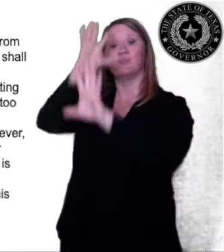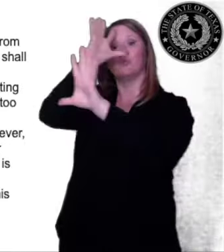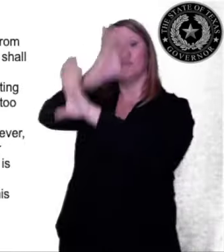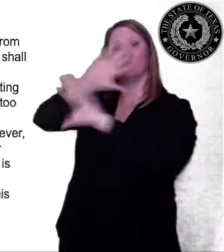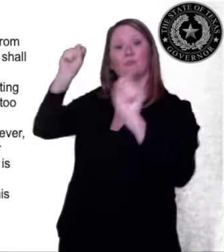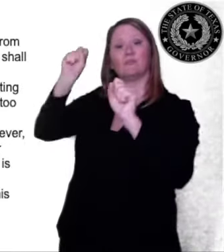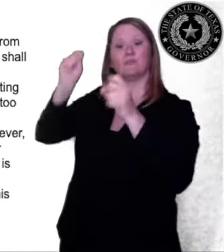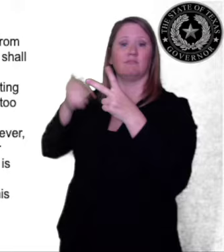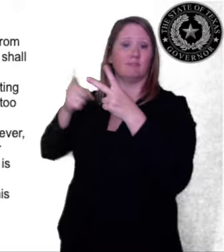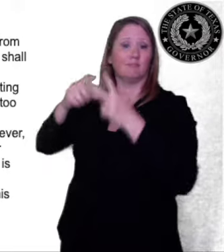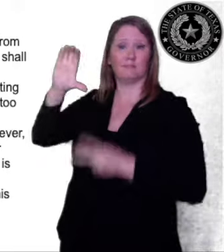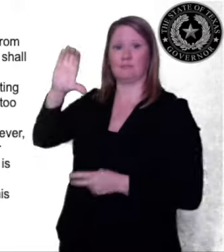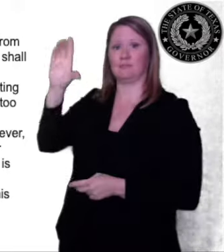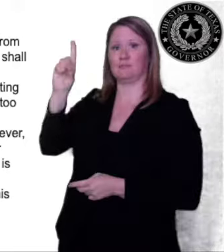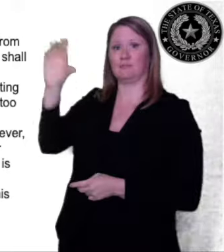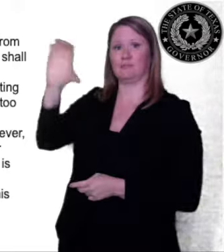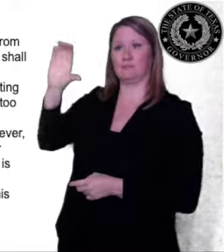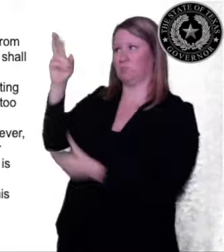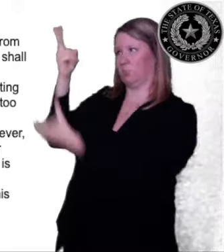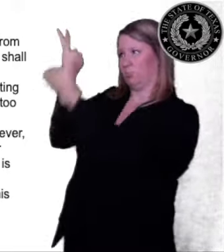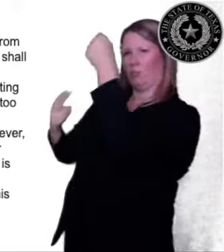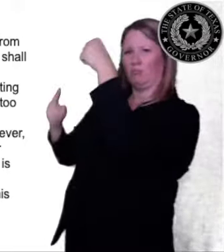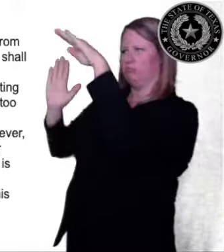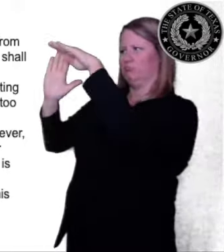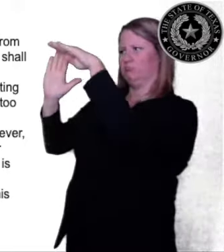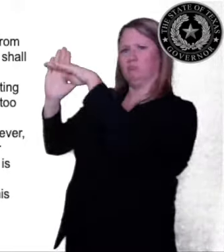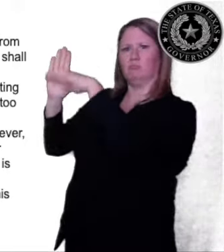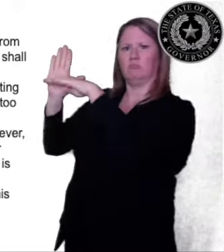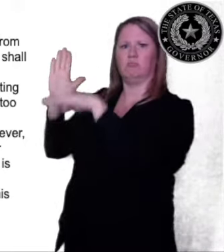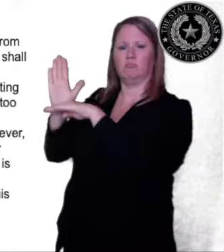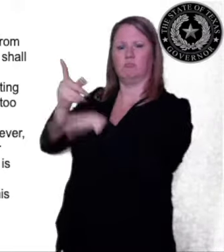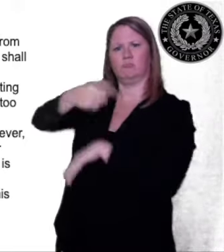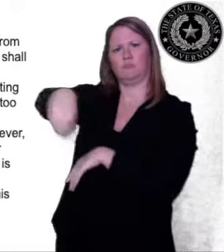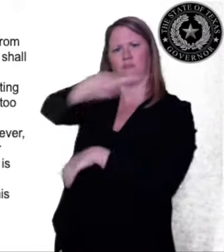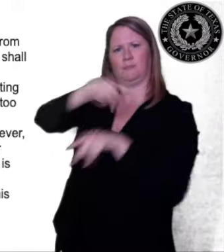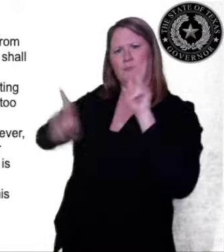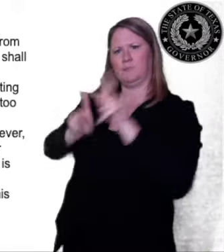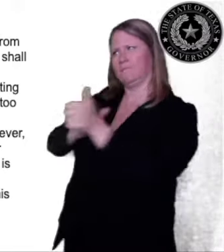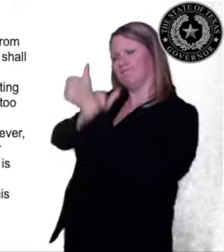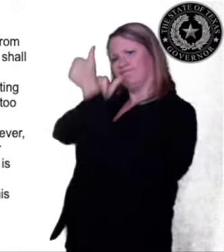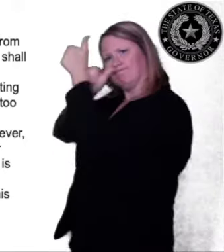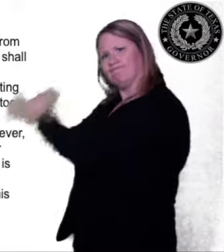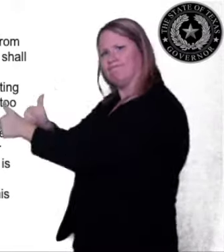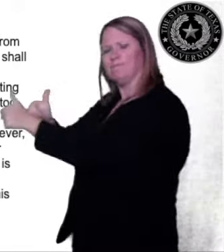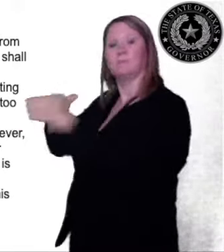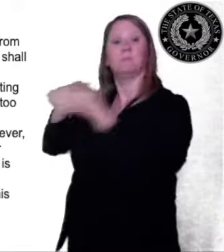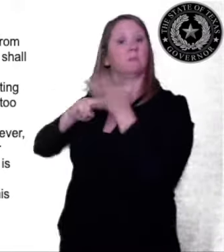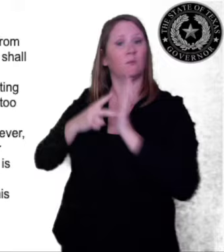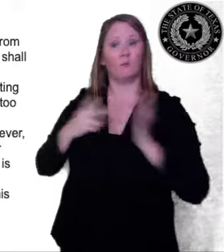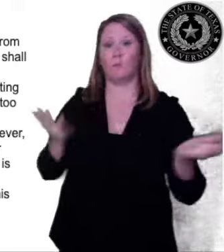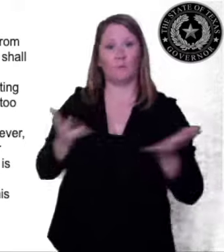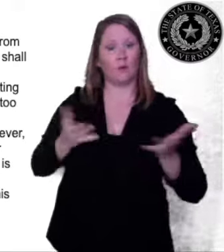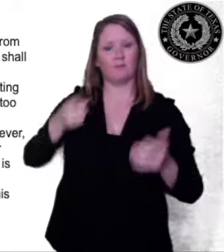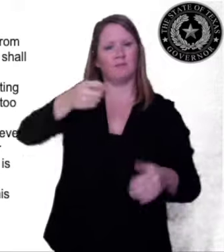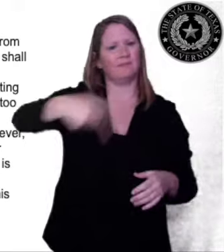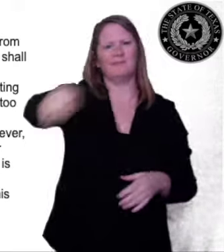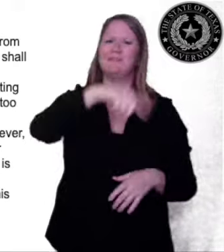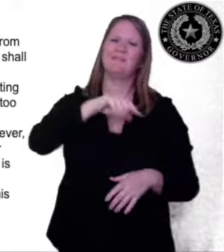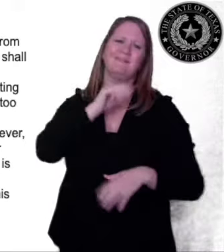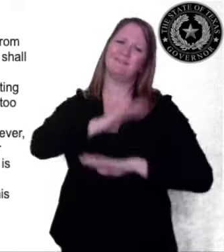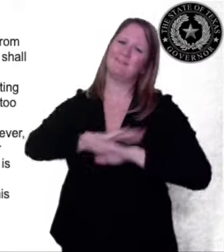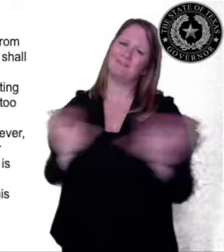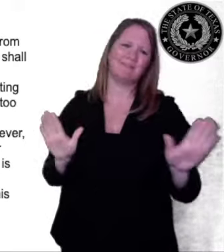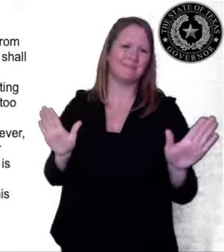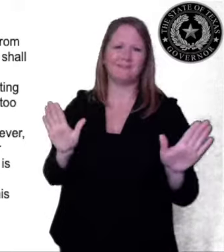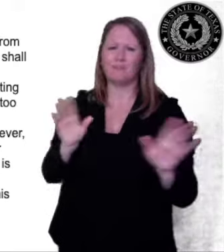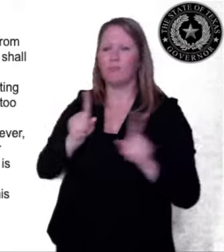promulgated by the Attorney General and Governor. In accordance with the guidelines from the President and the CDC, people